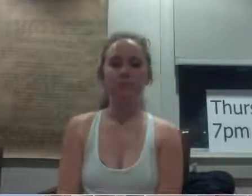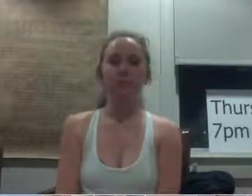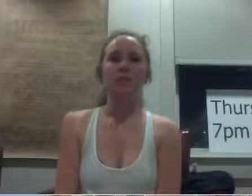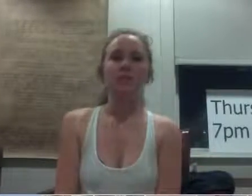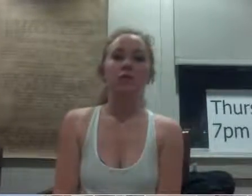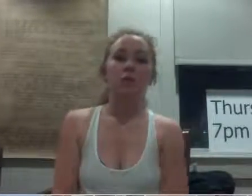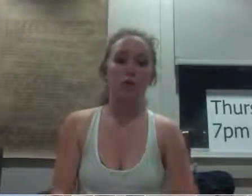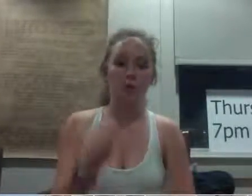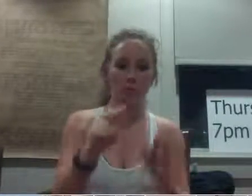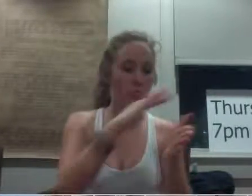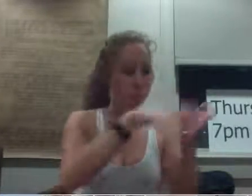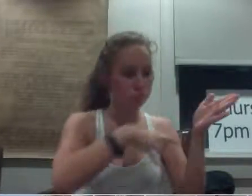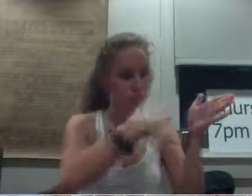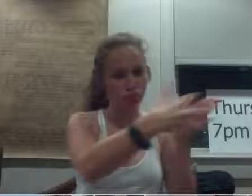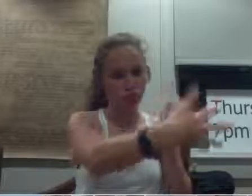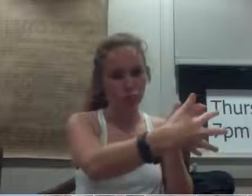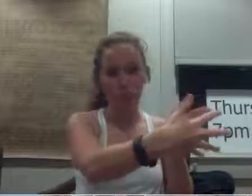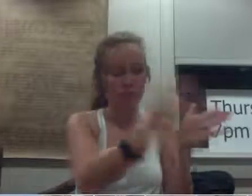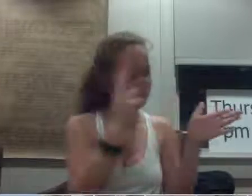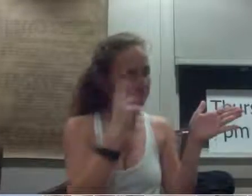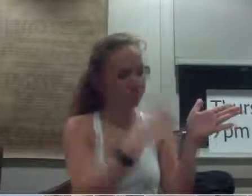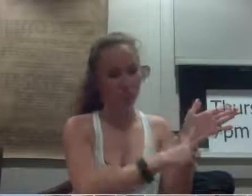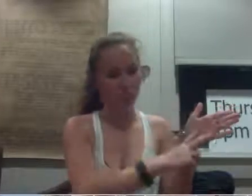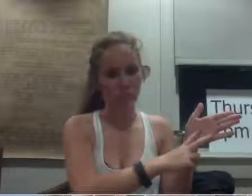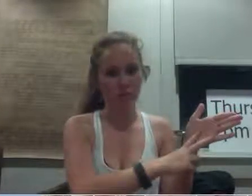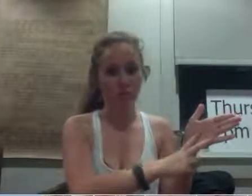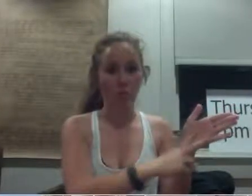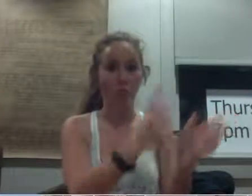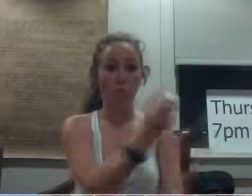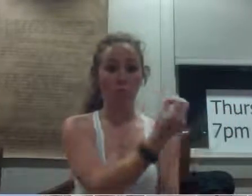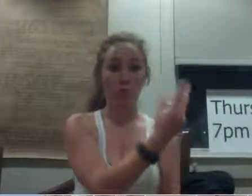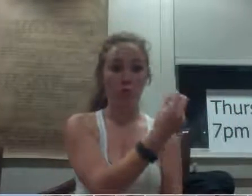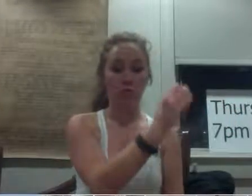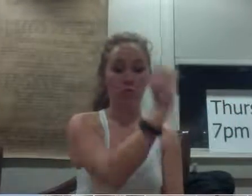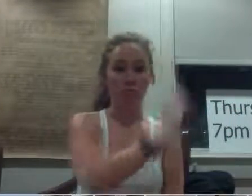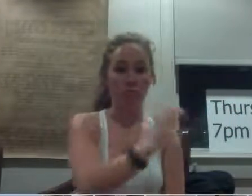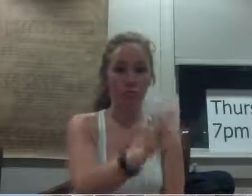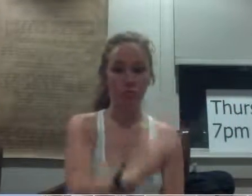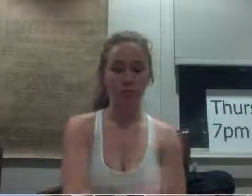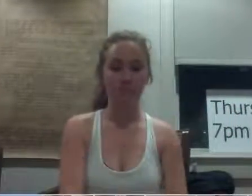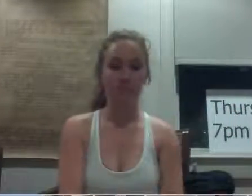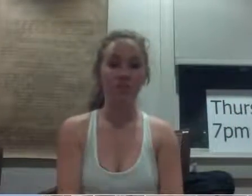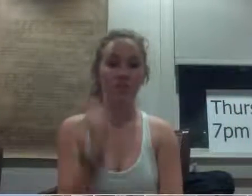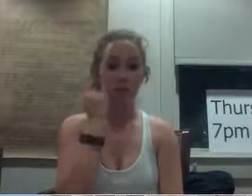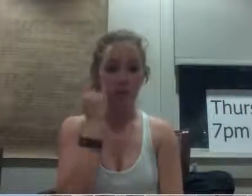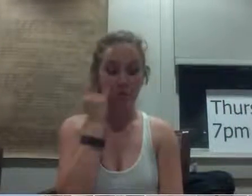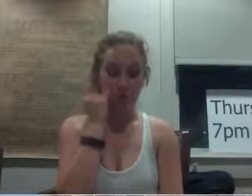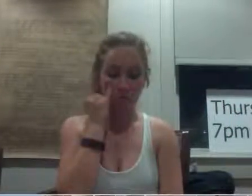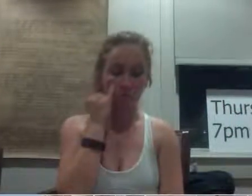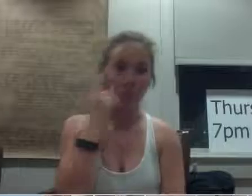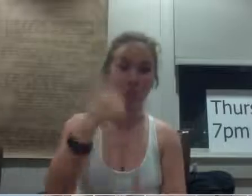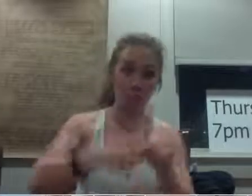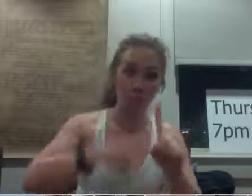You start with the principal, which is your first amount of money, and as you can see the chart right here with a 12%